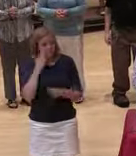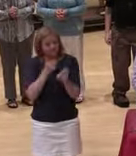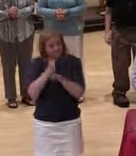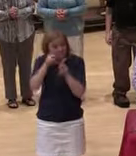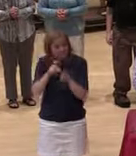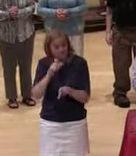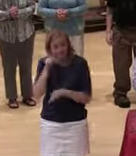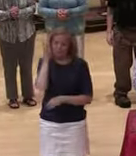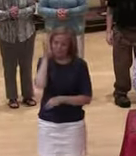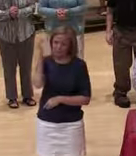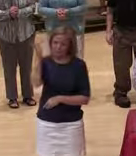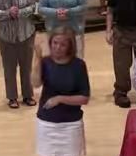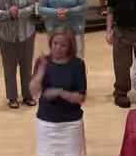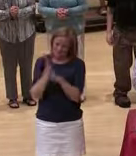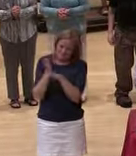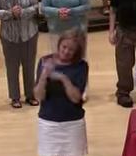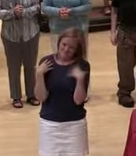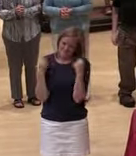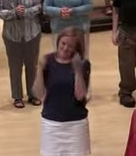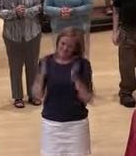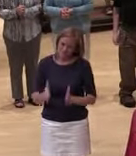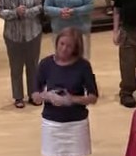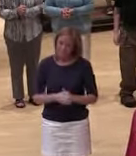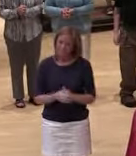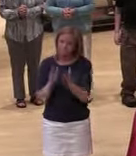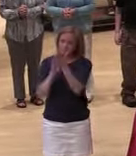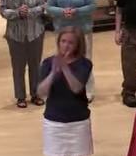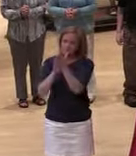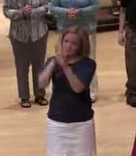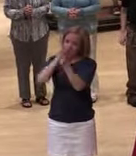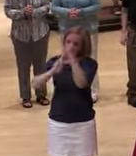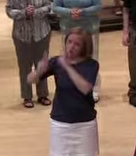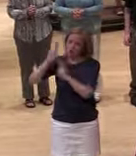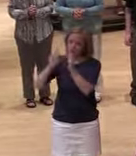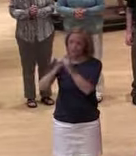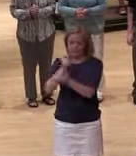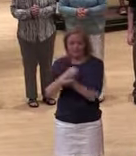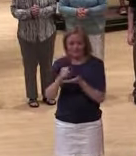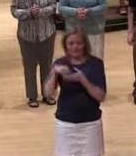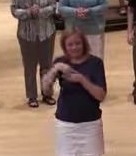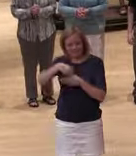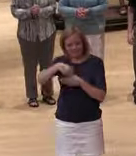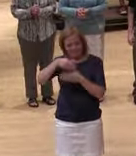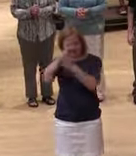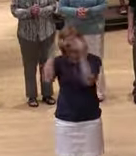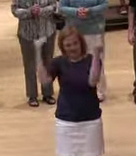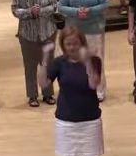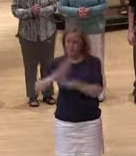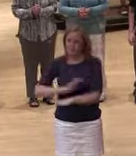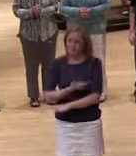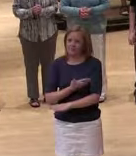you. You're the main healer. And so we praise you and honor you with the saints in heaven as we sing this